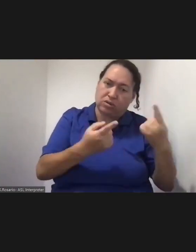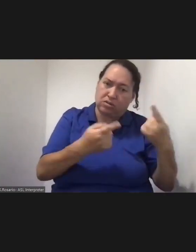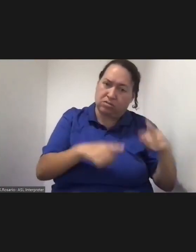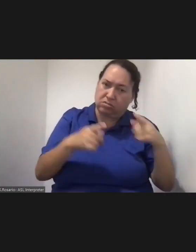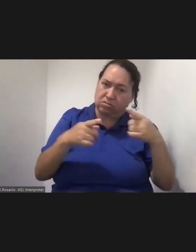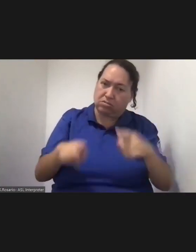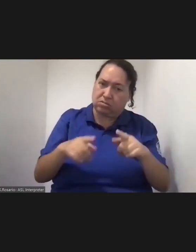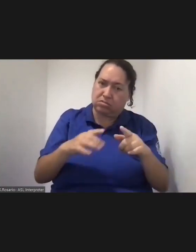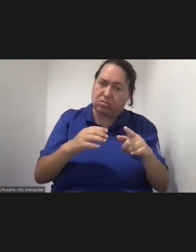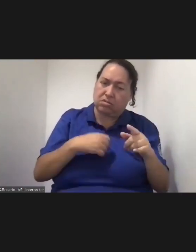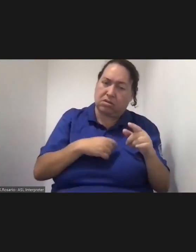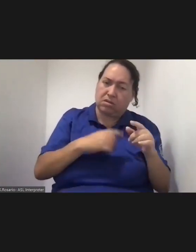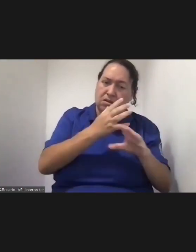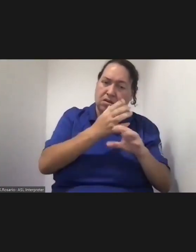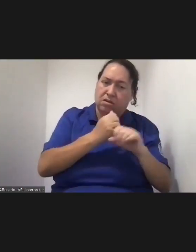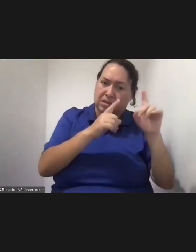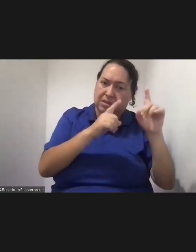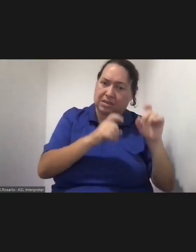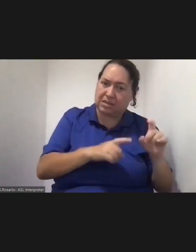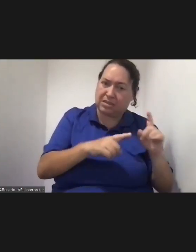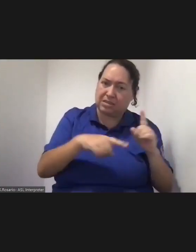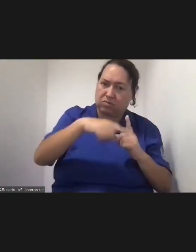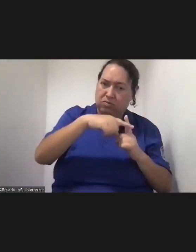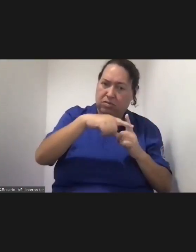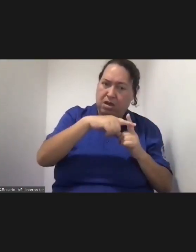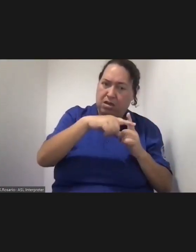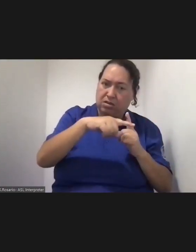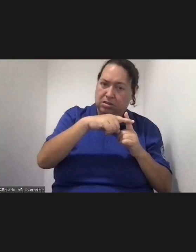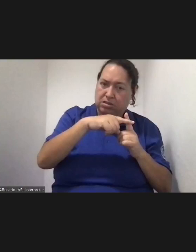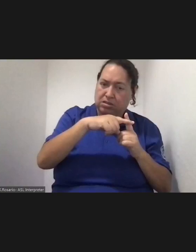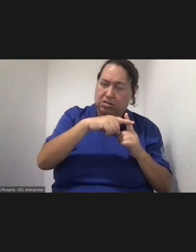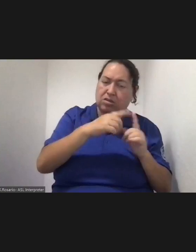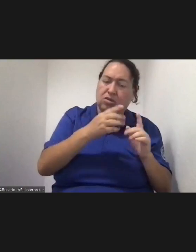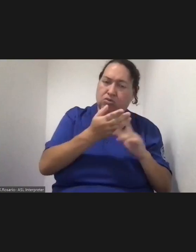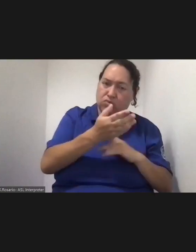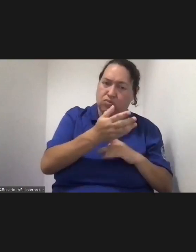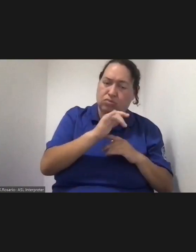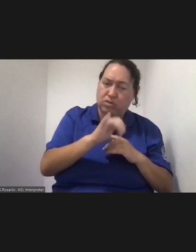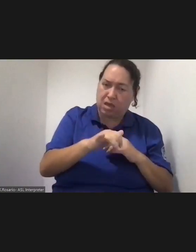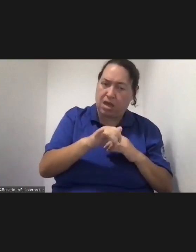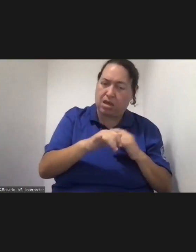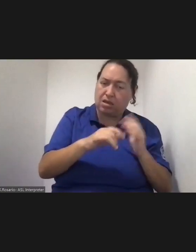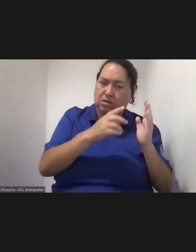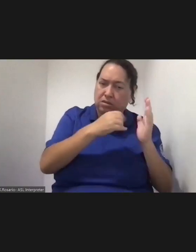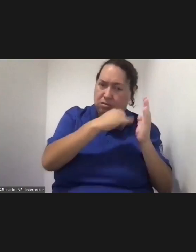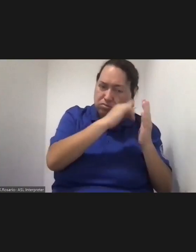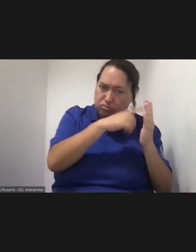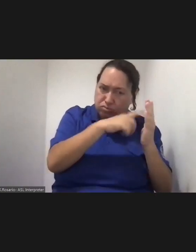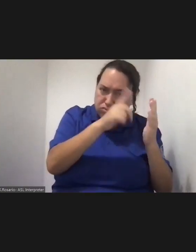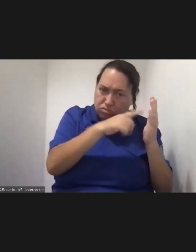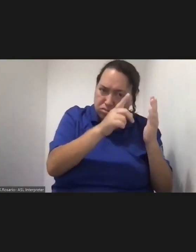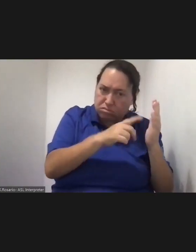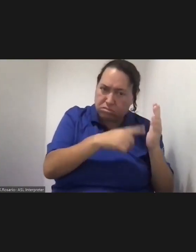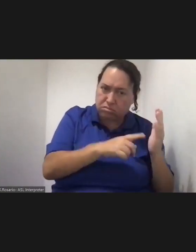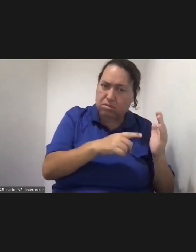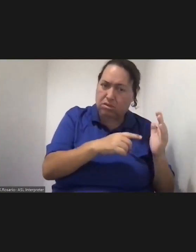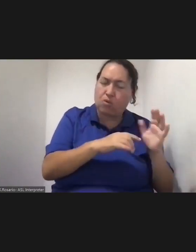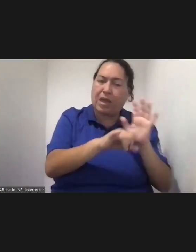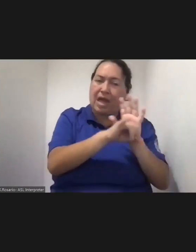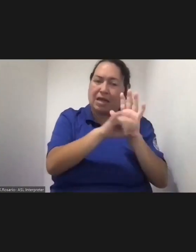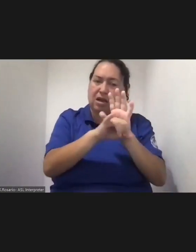got tested and was positive. And then through case investigation, we were able to identify all the other